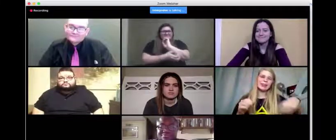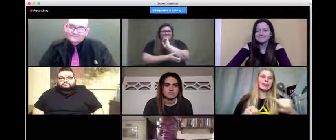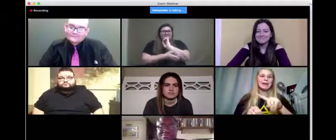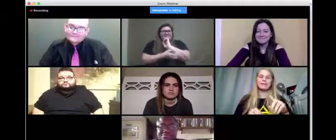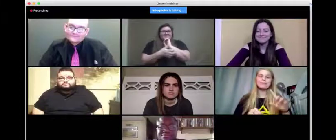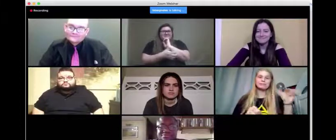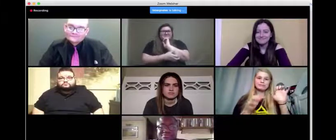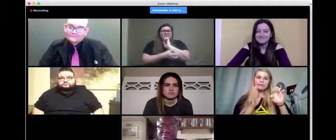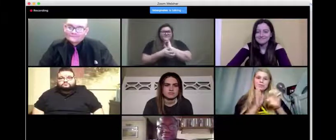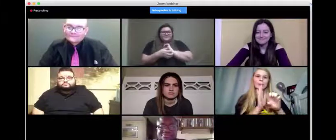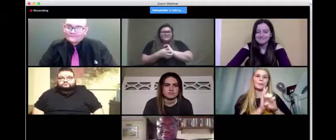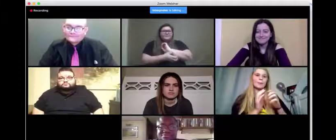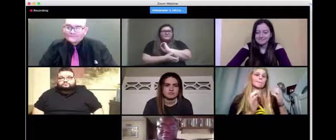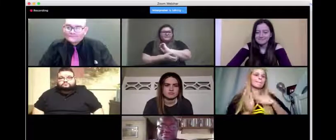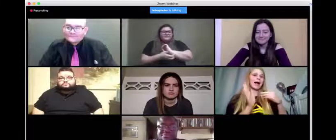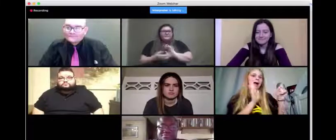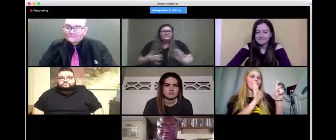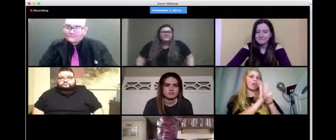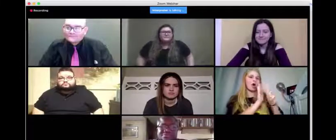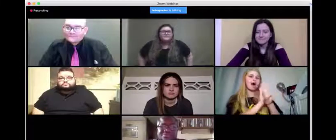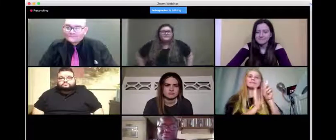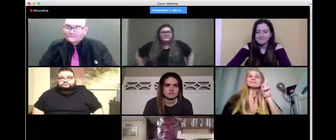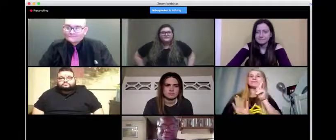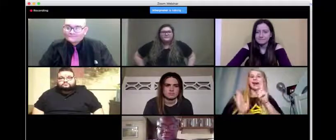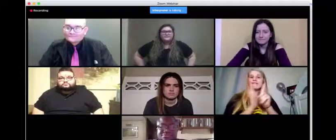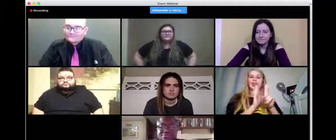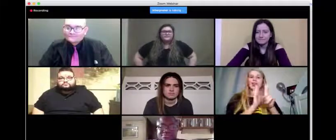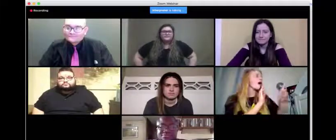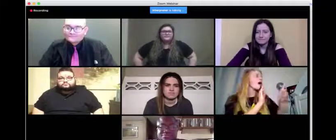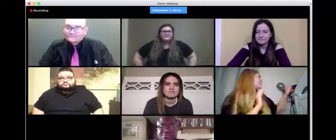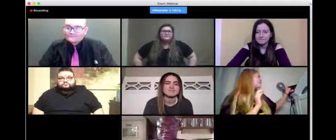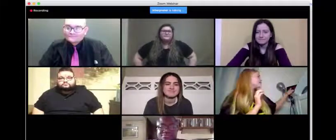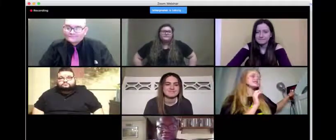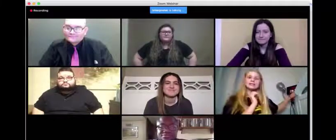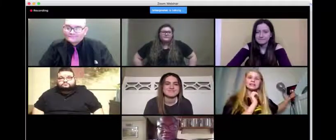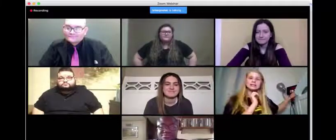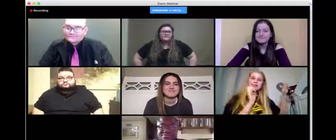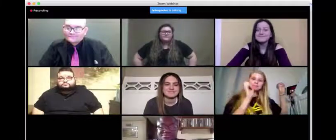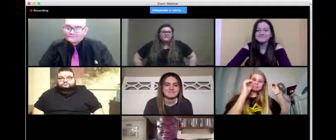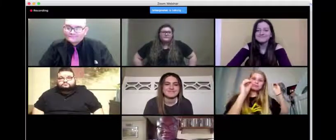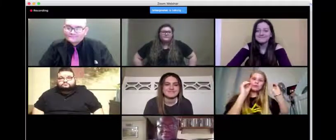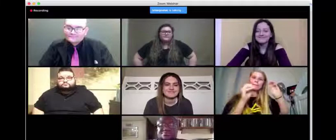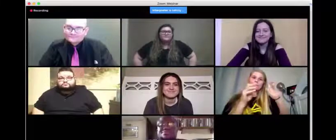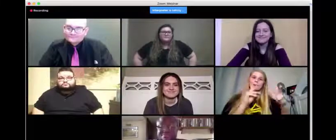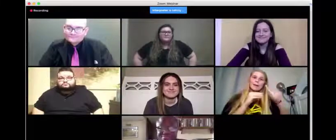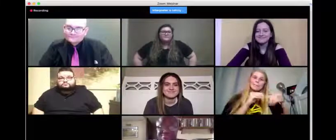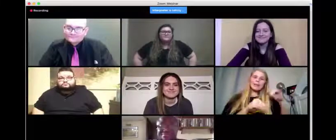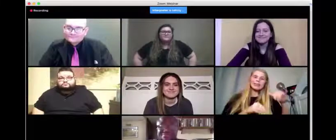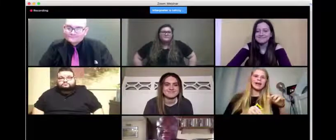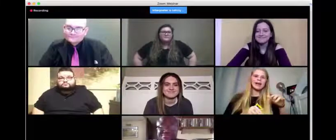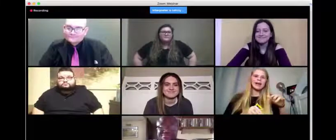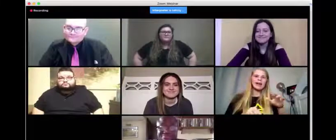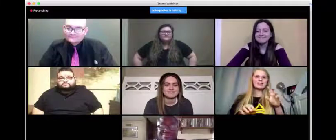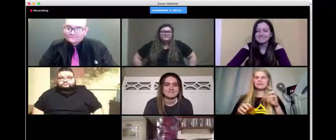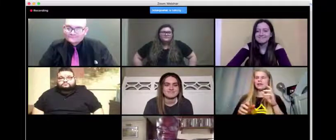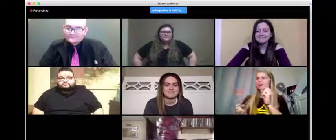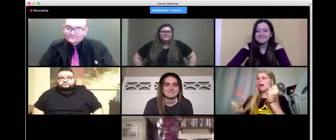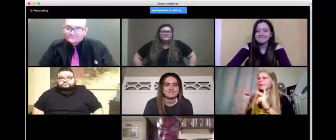clock, and I've taught people about that. And a lot of people are just puzzled. They're like, whoa, really? Wow, that's really